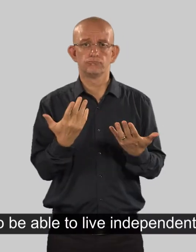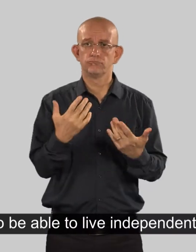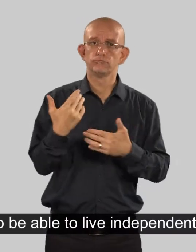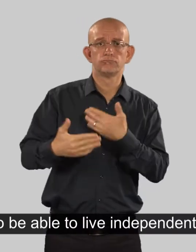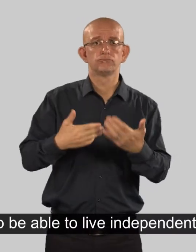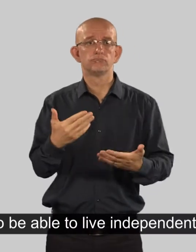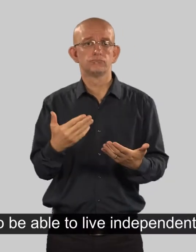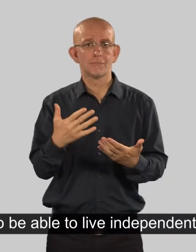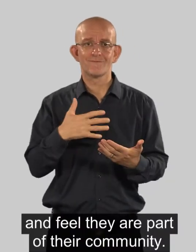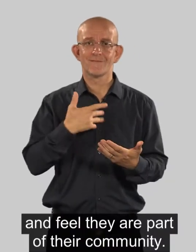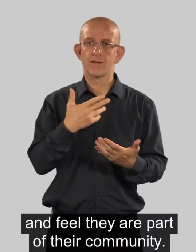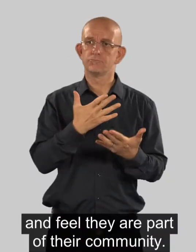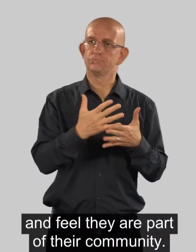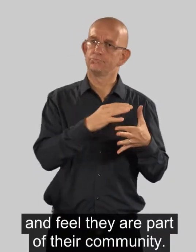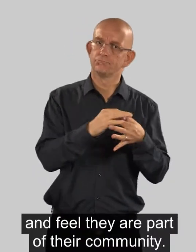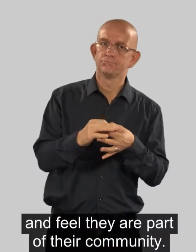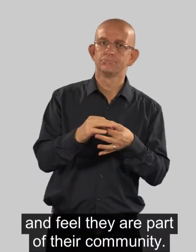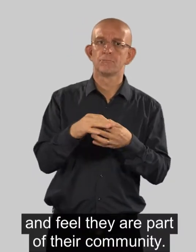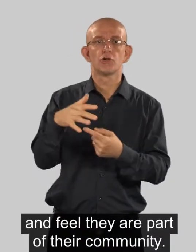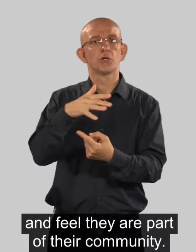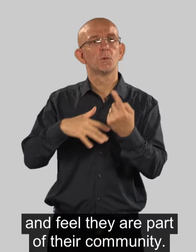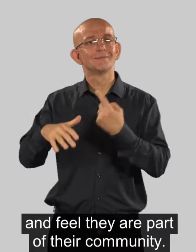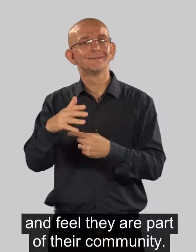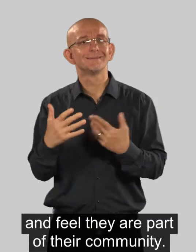independently and feel they are part of their community.